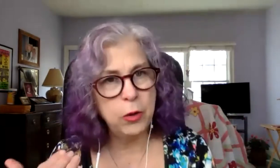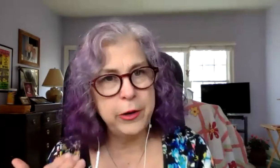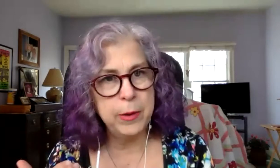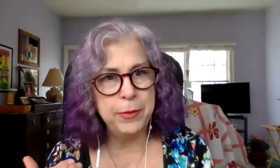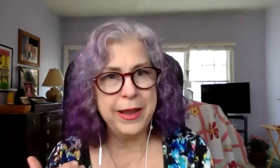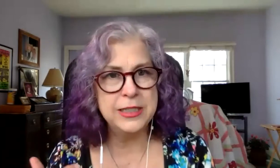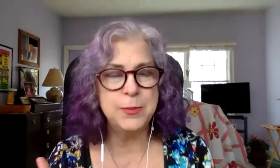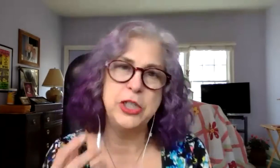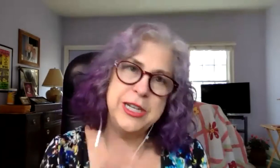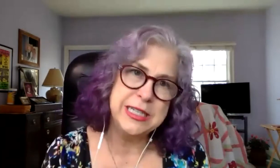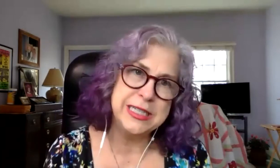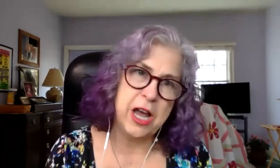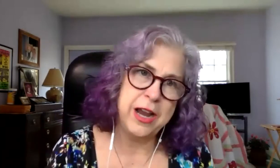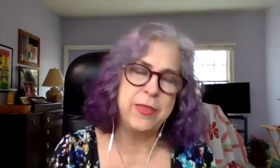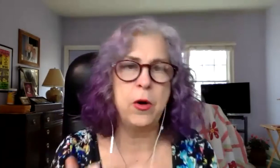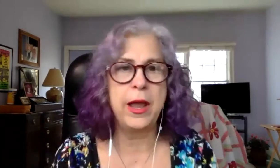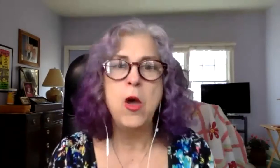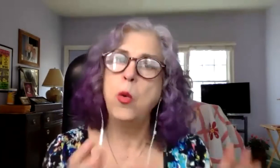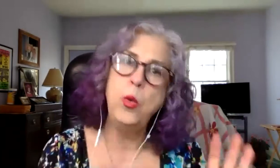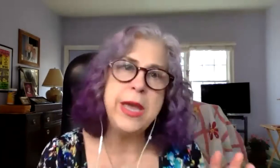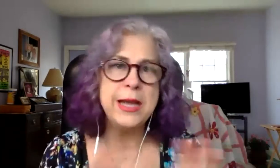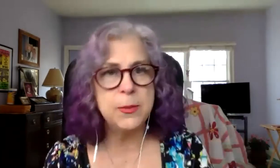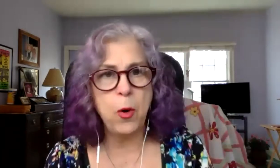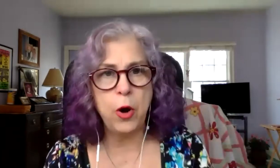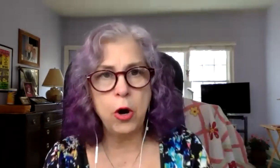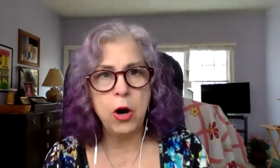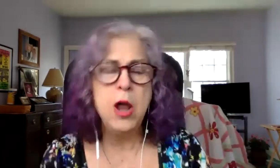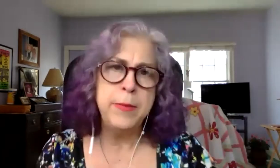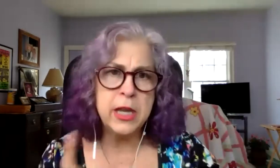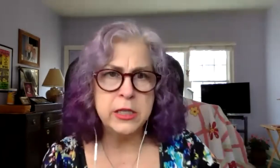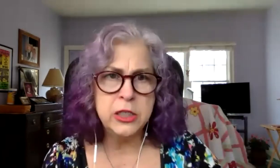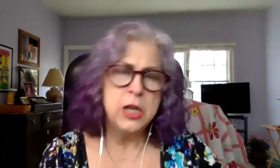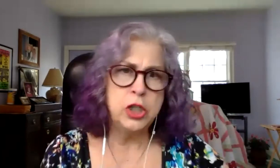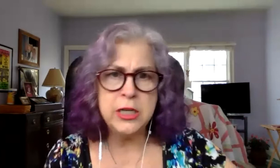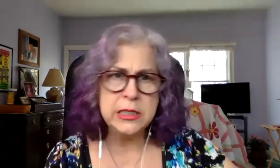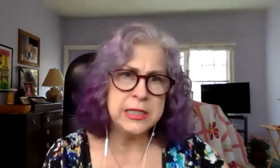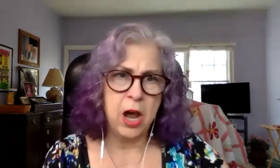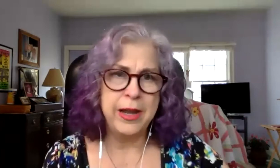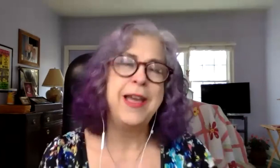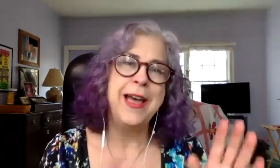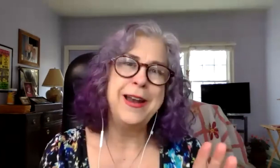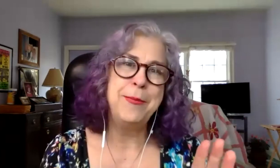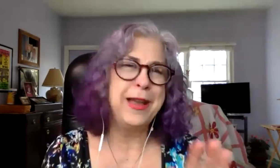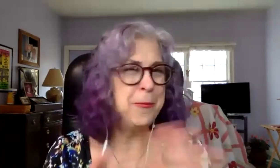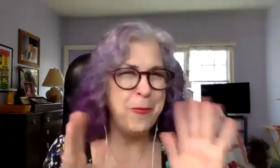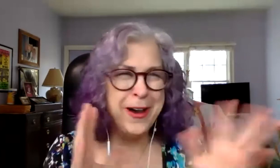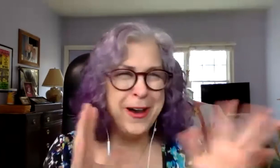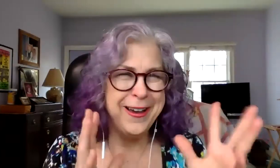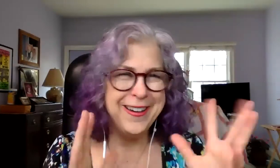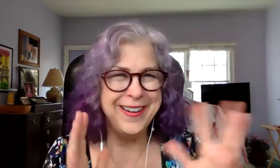cochlear implants, but she doesn't sign. And they're like, well, we can't support her because she doesn't sign. And I'm like, what?